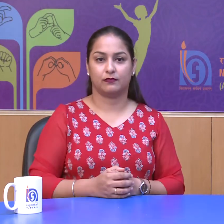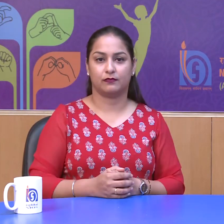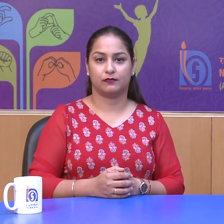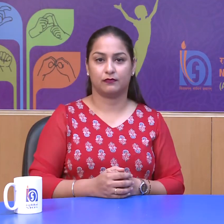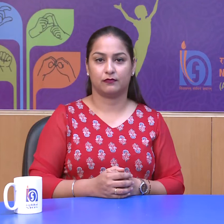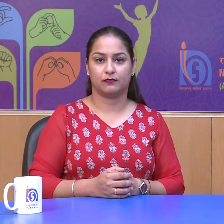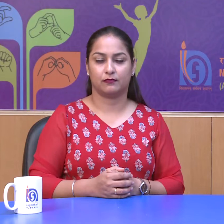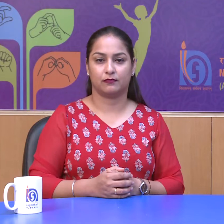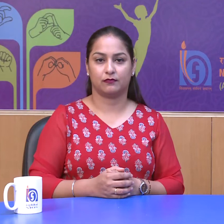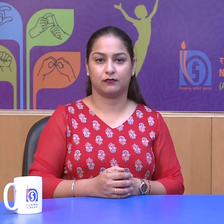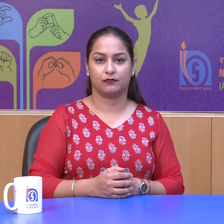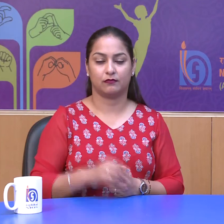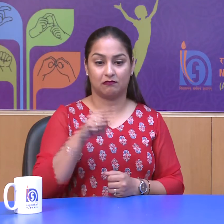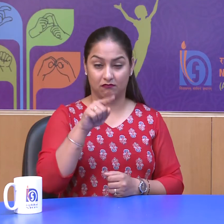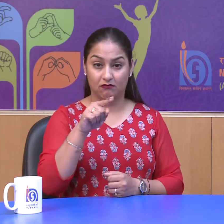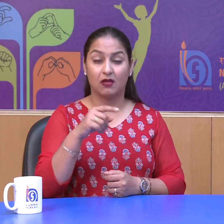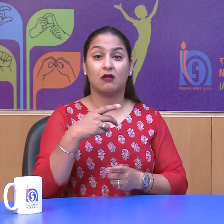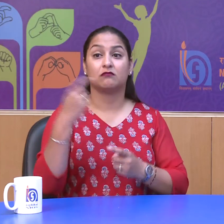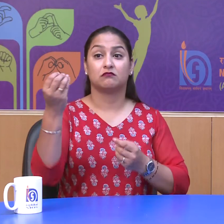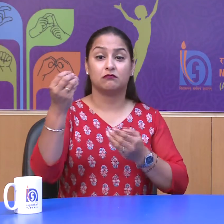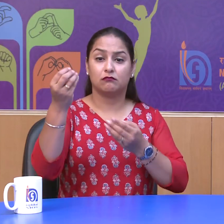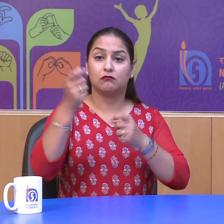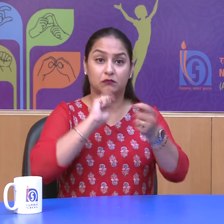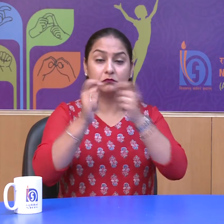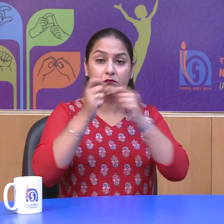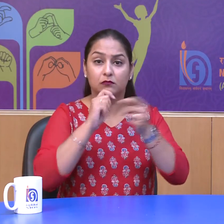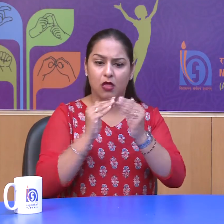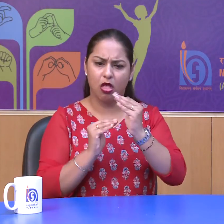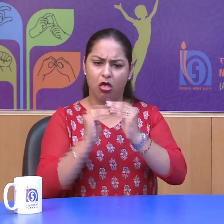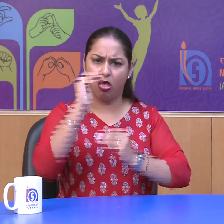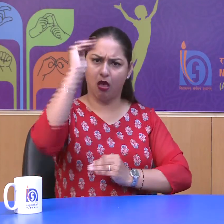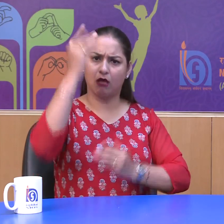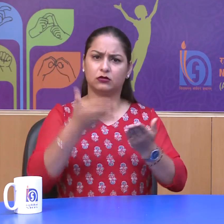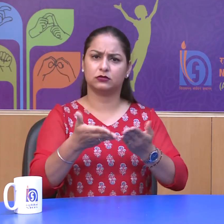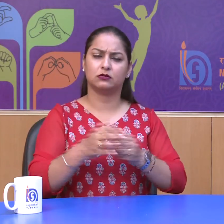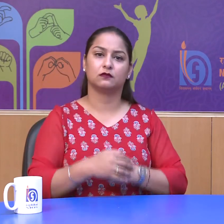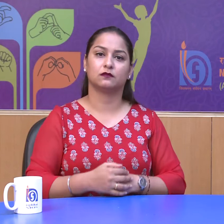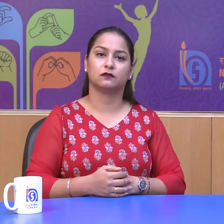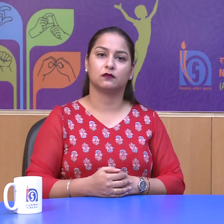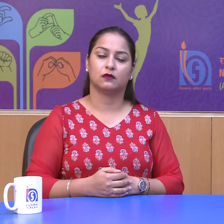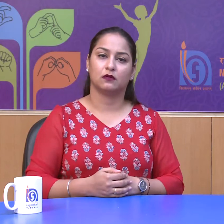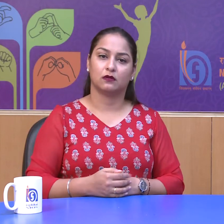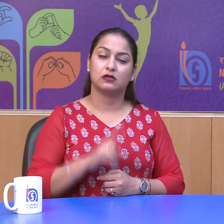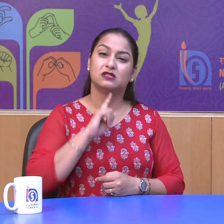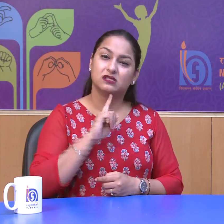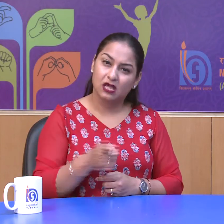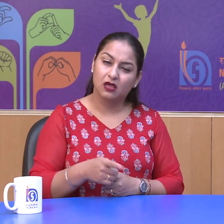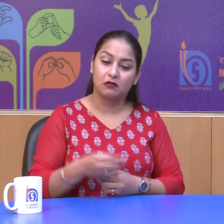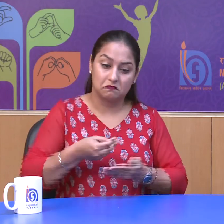The impact of their contribution has increased manifold since the beginning of the